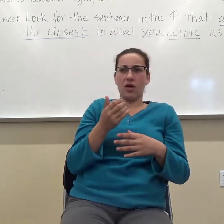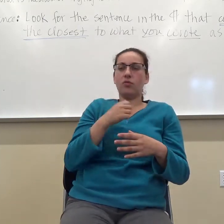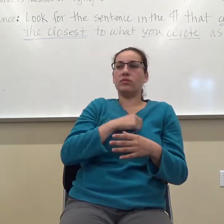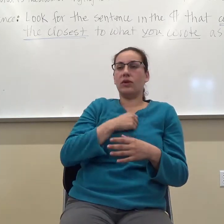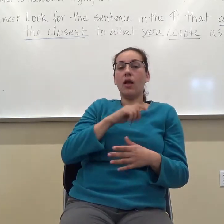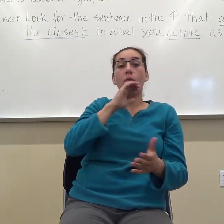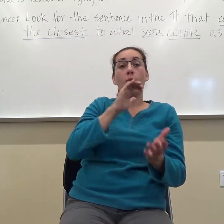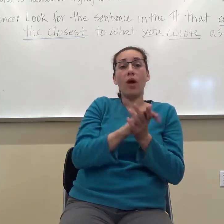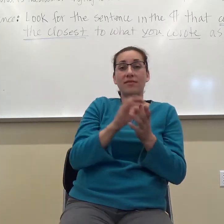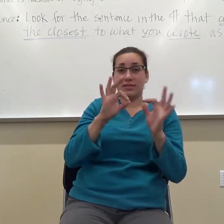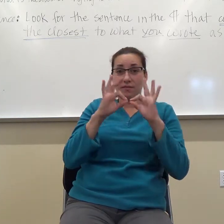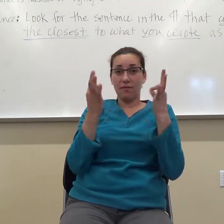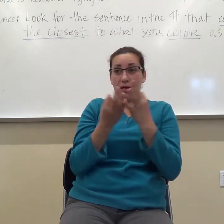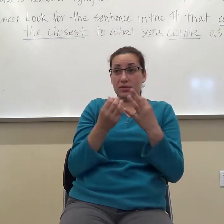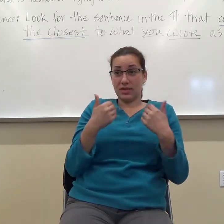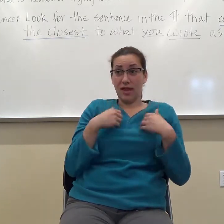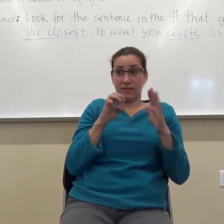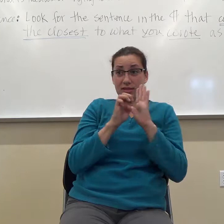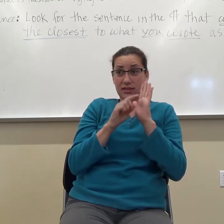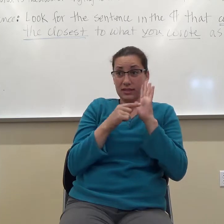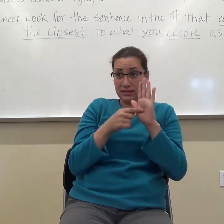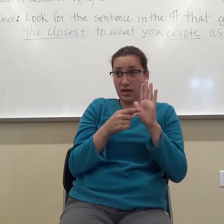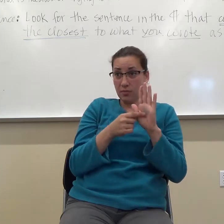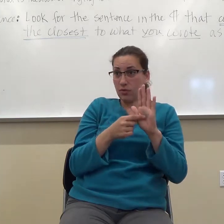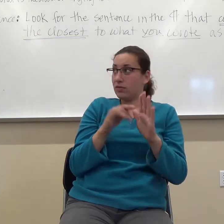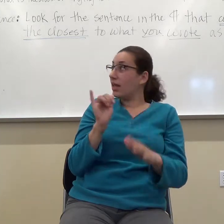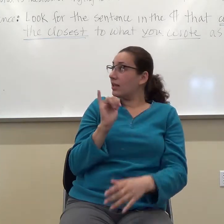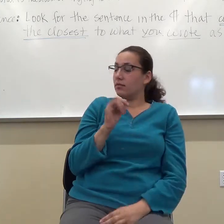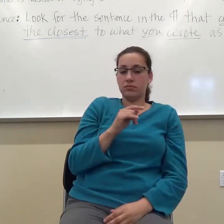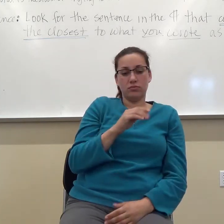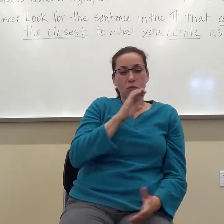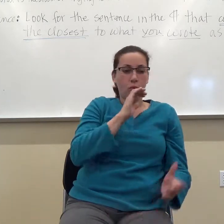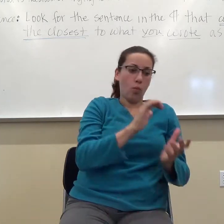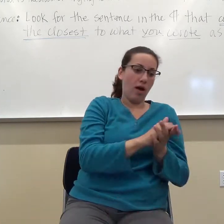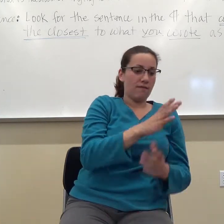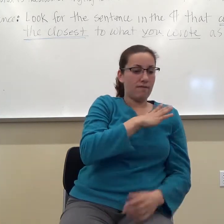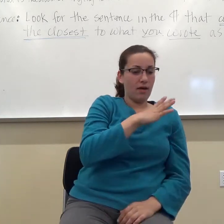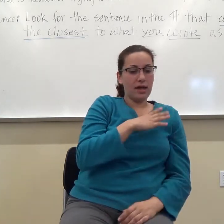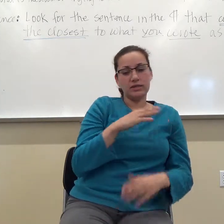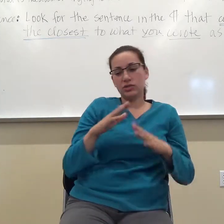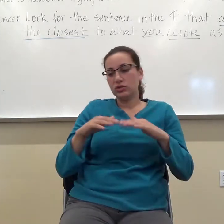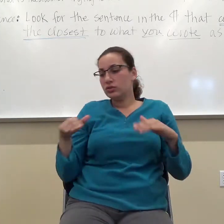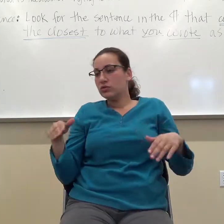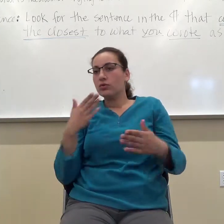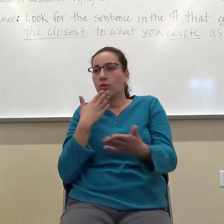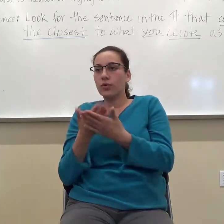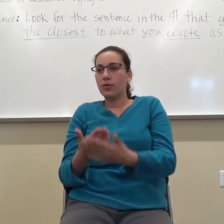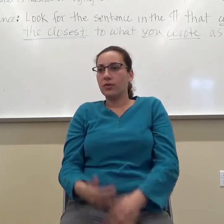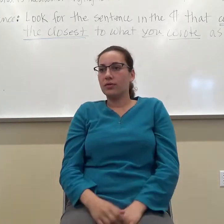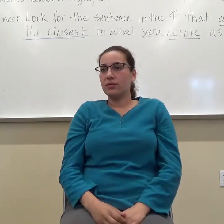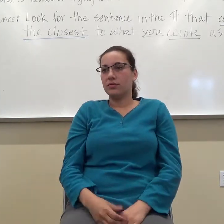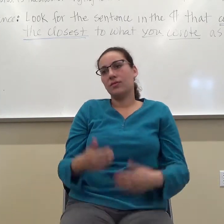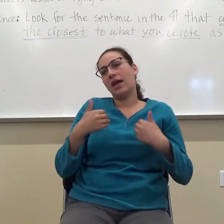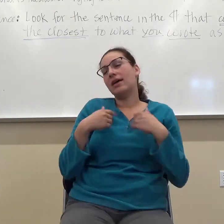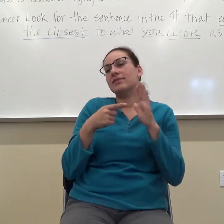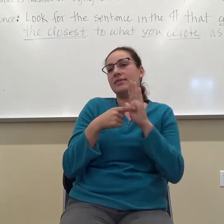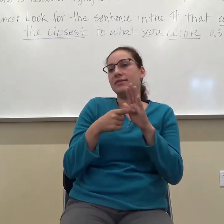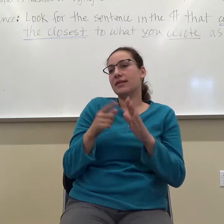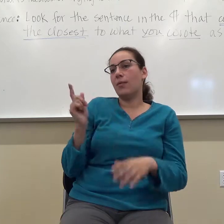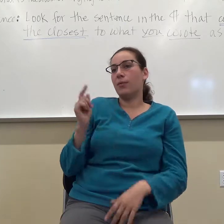this? The wife is fine, the children are good. Yeah, so it gives some examples there. So what's left? What